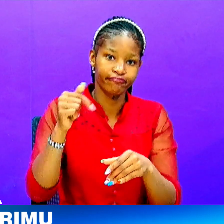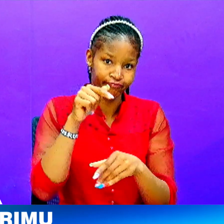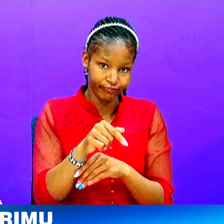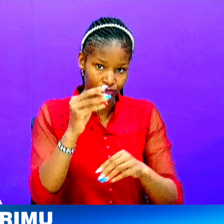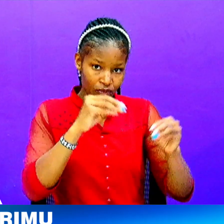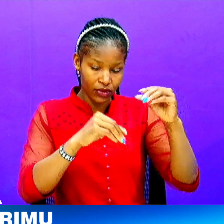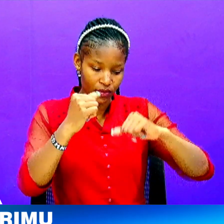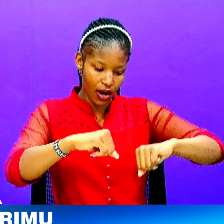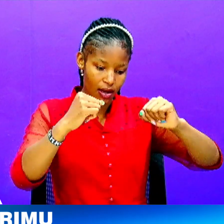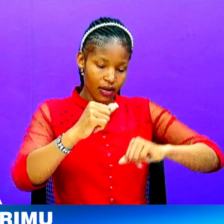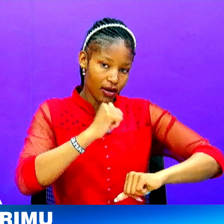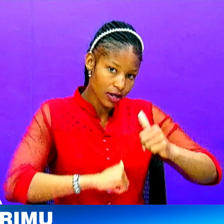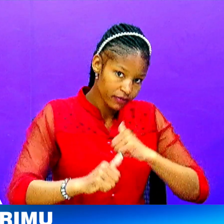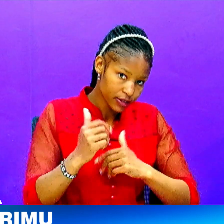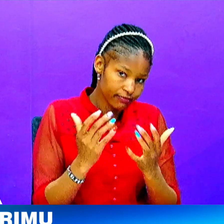rebel activity.